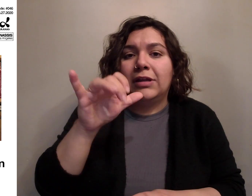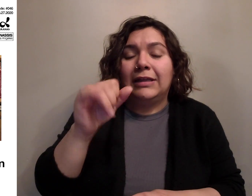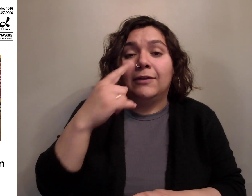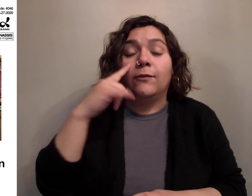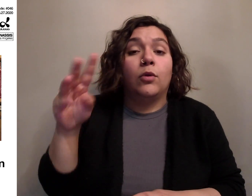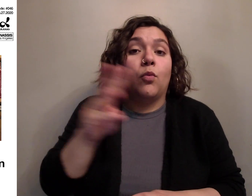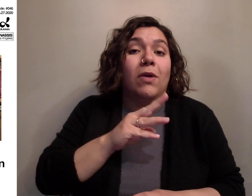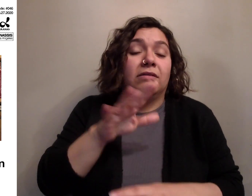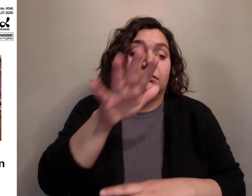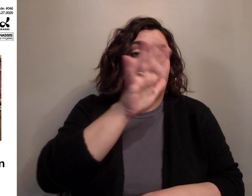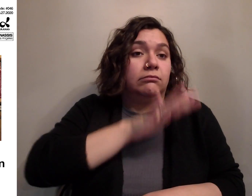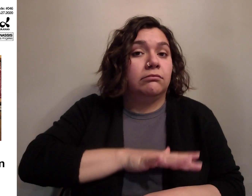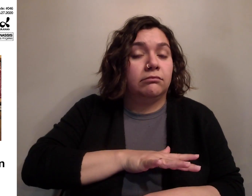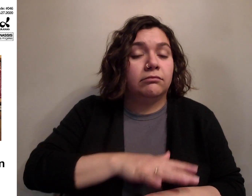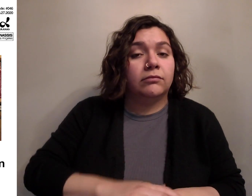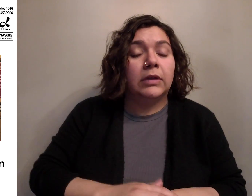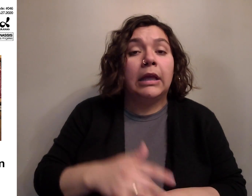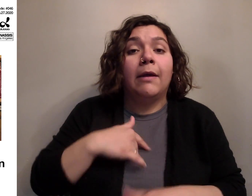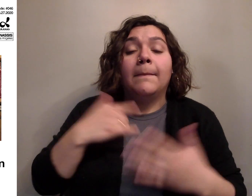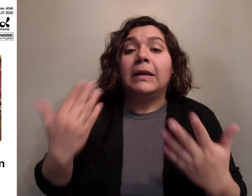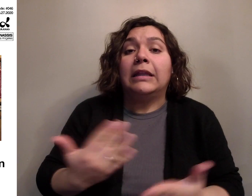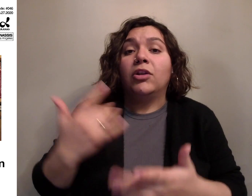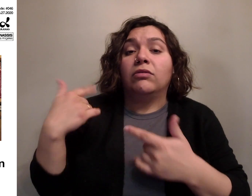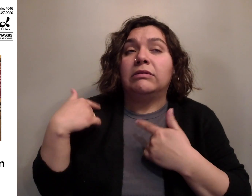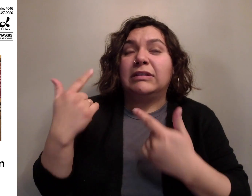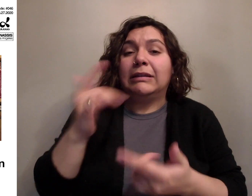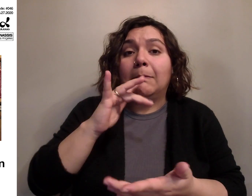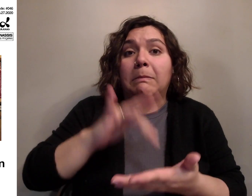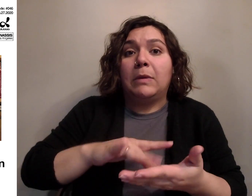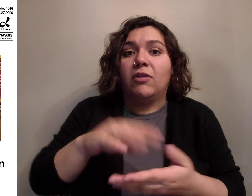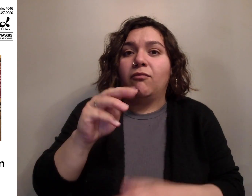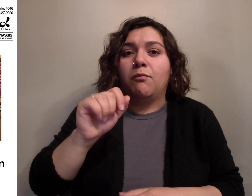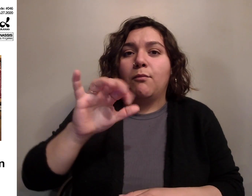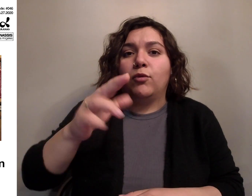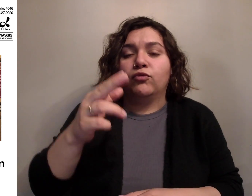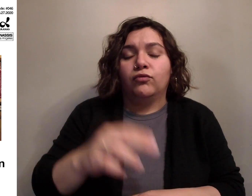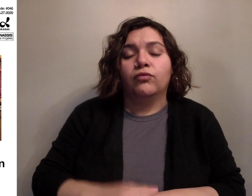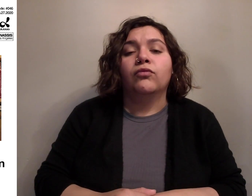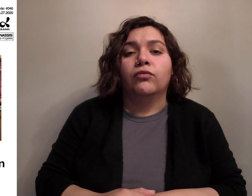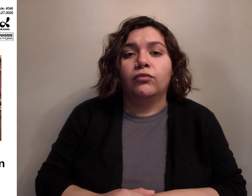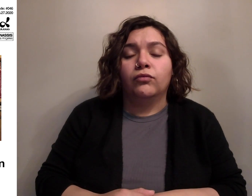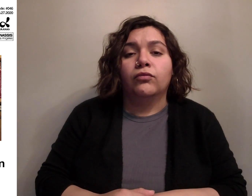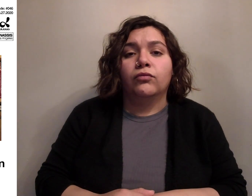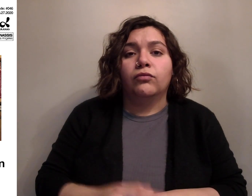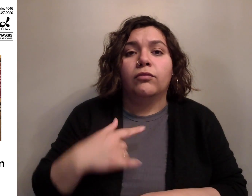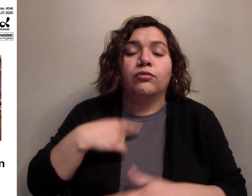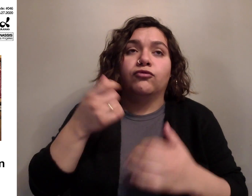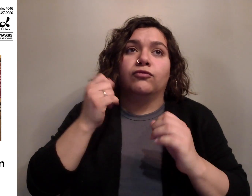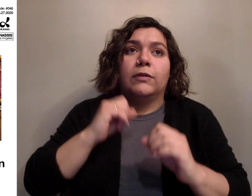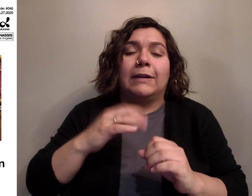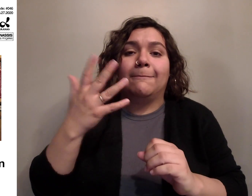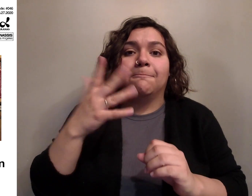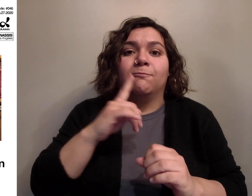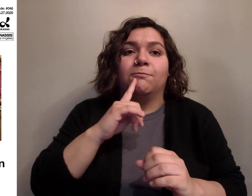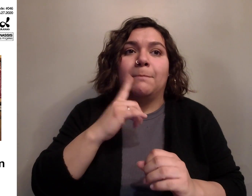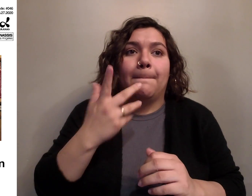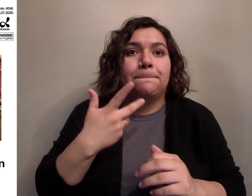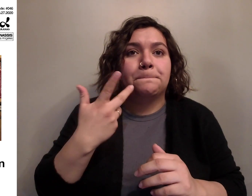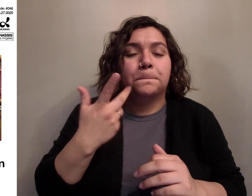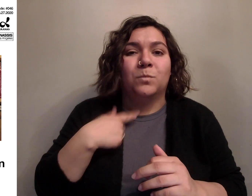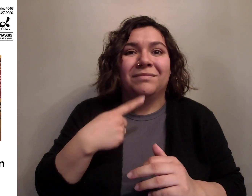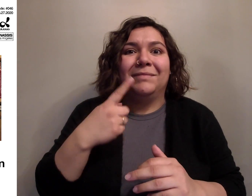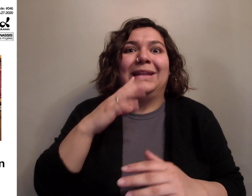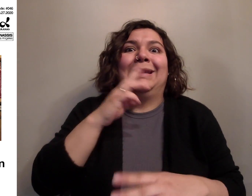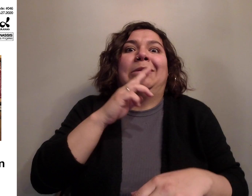the crisis found me on the West Coast. So I've been here since the middle of March, and trying